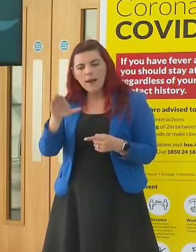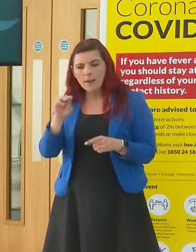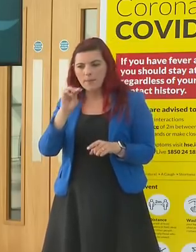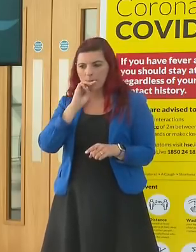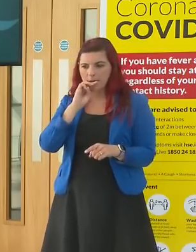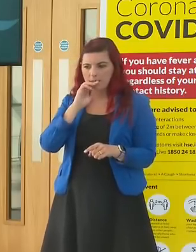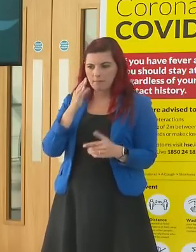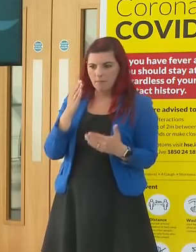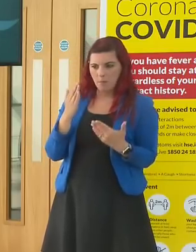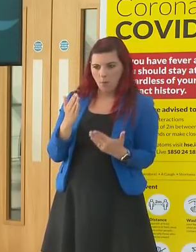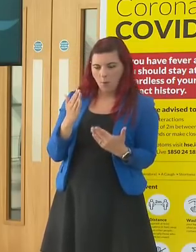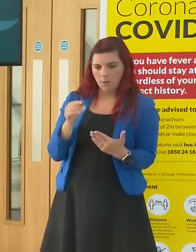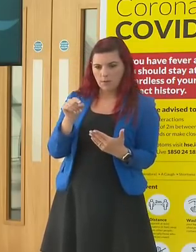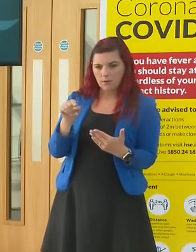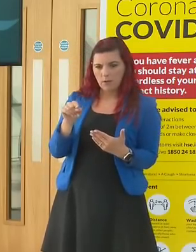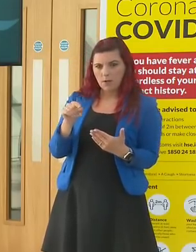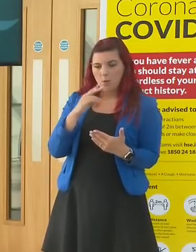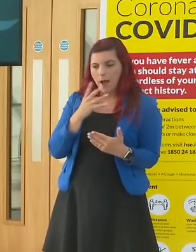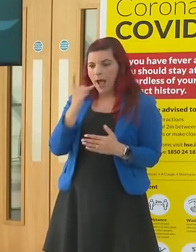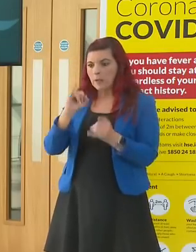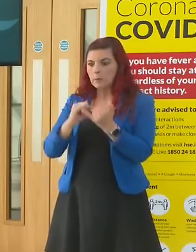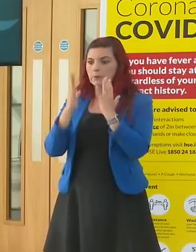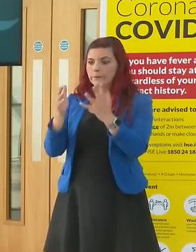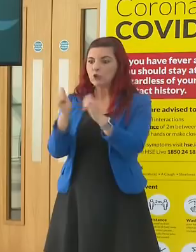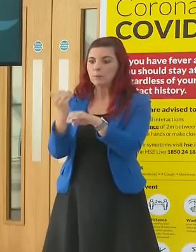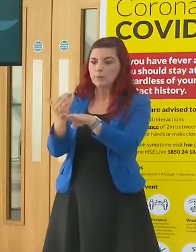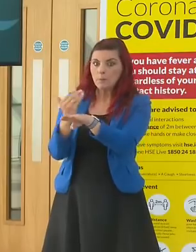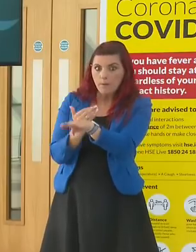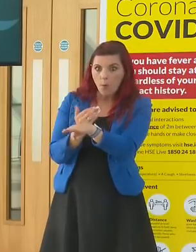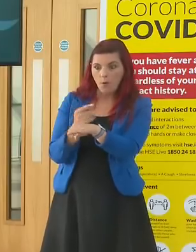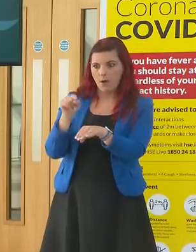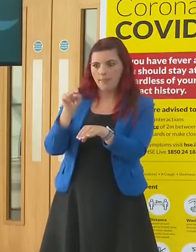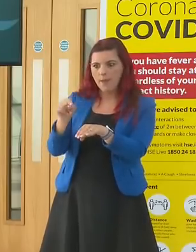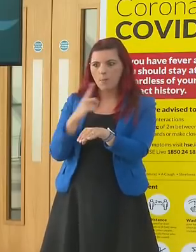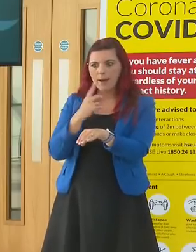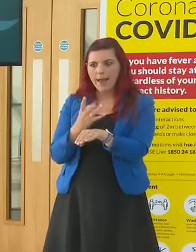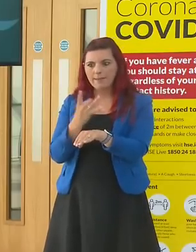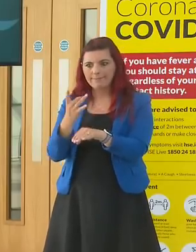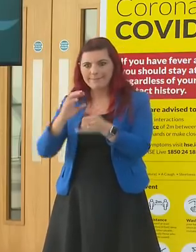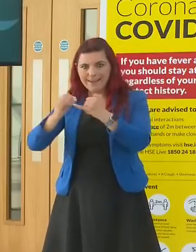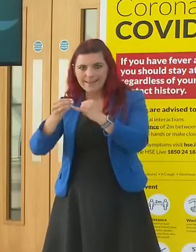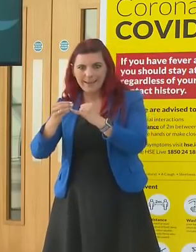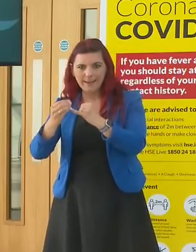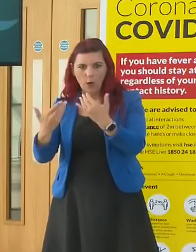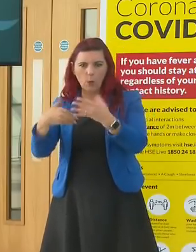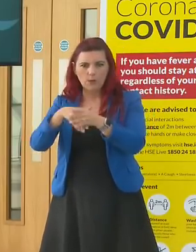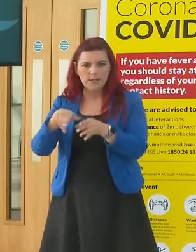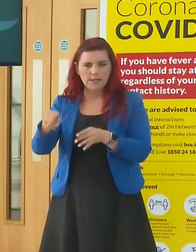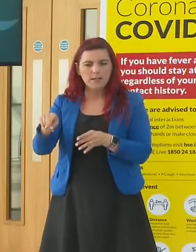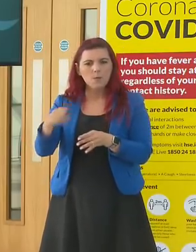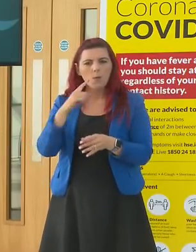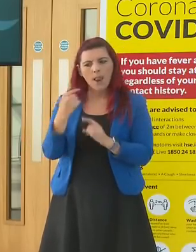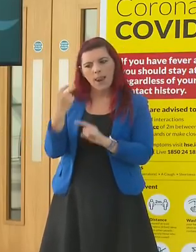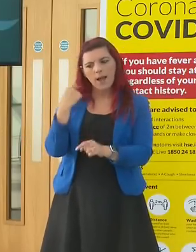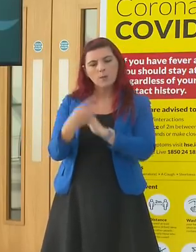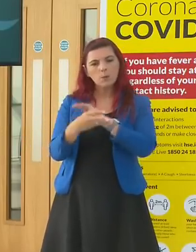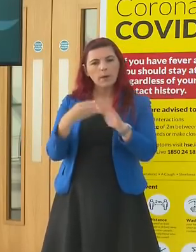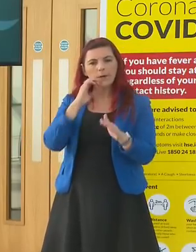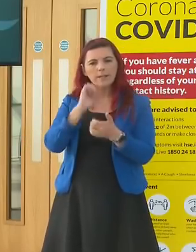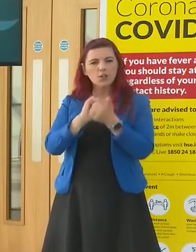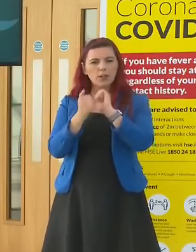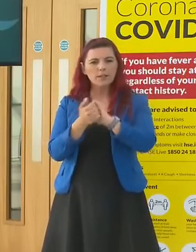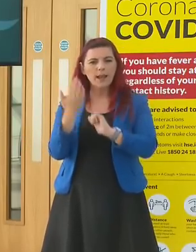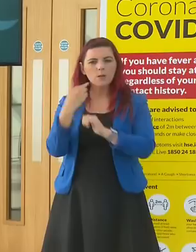among those close contacts of confirmed cases. And in light of that, just last week we introduced the